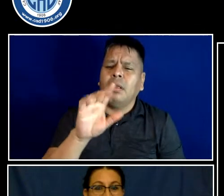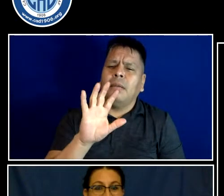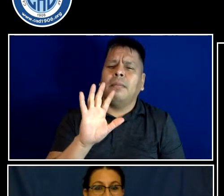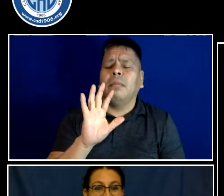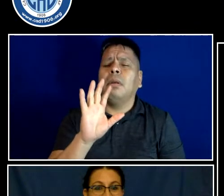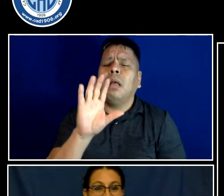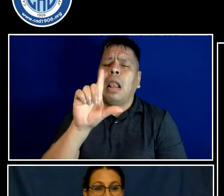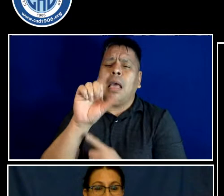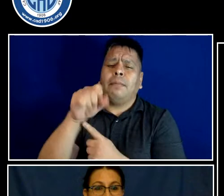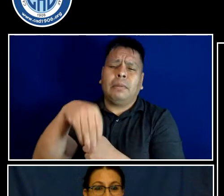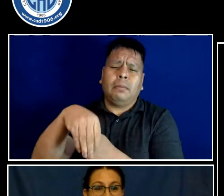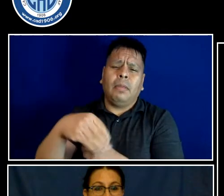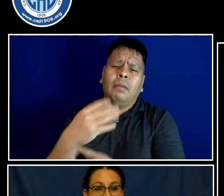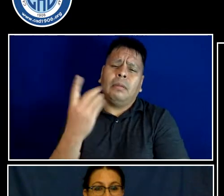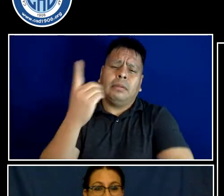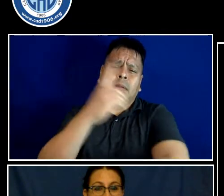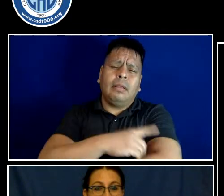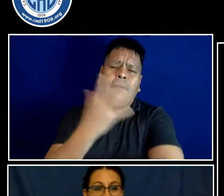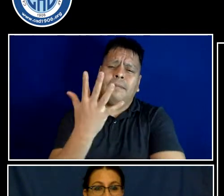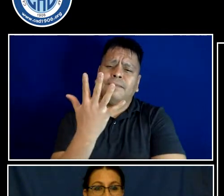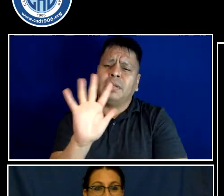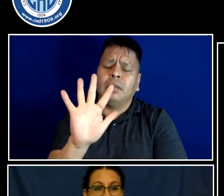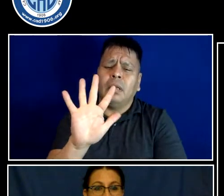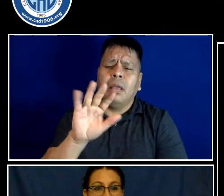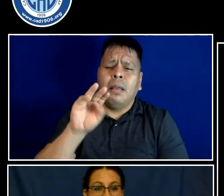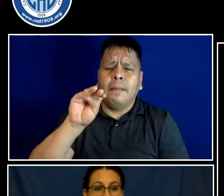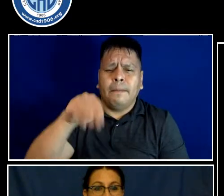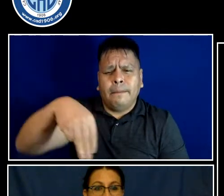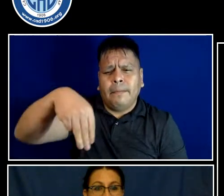holiday so that they could celebrate their identity.